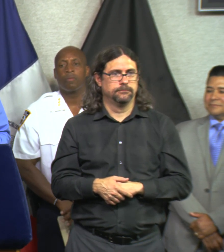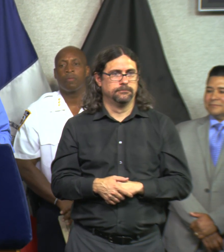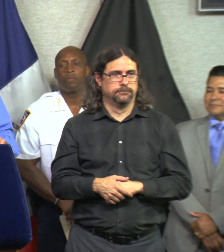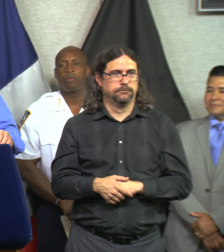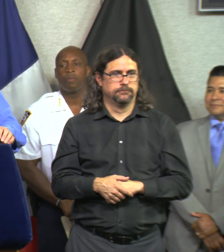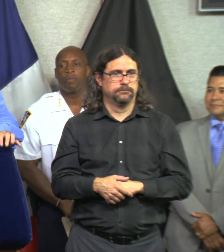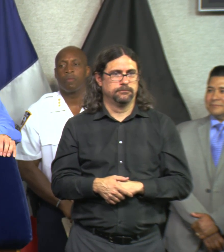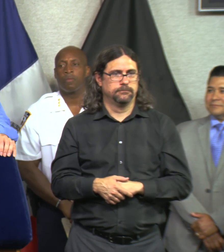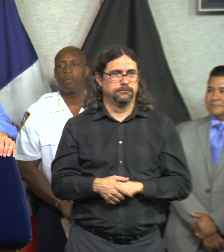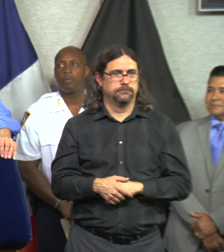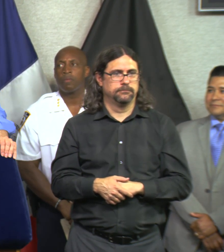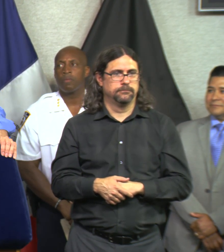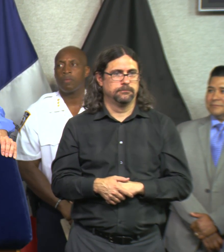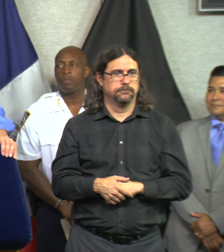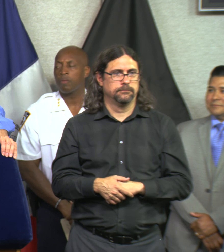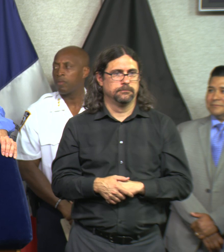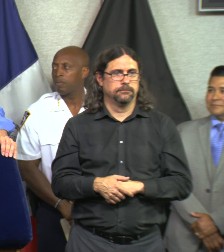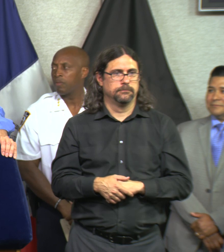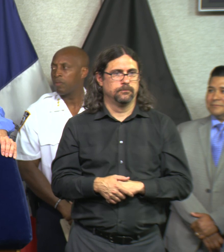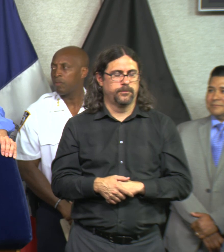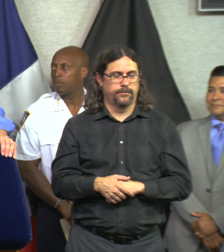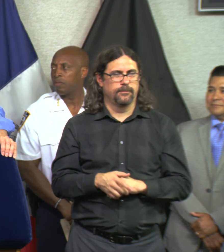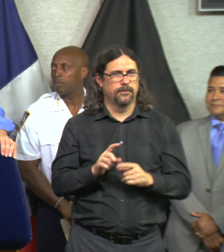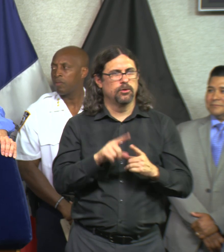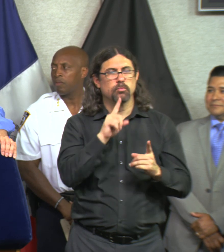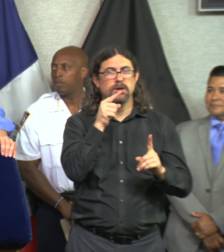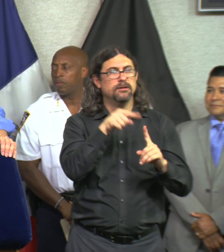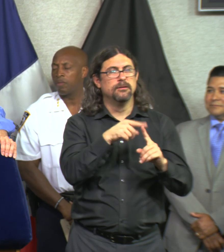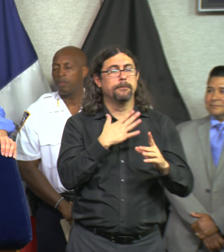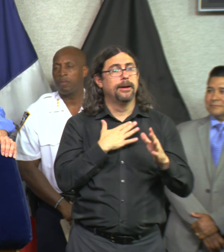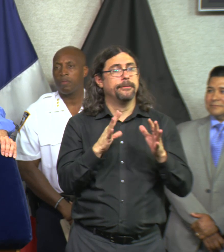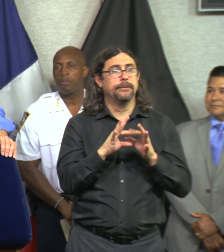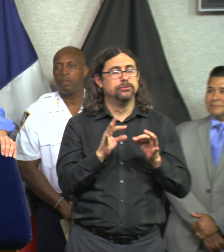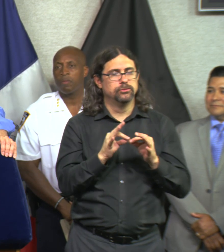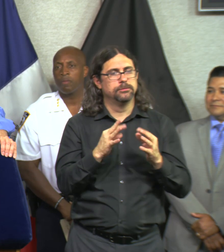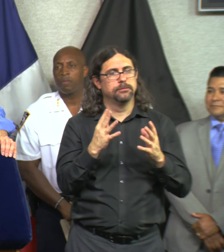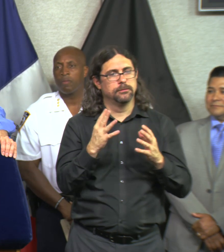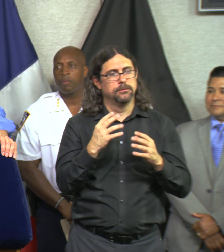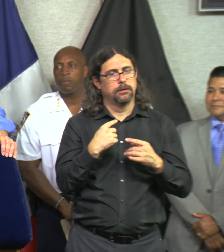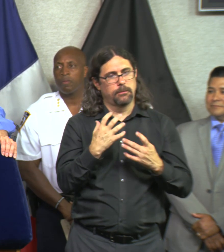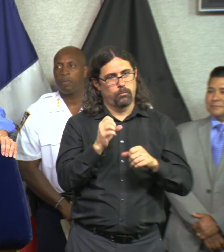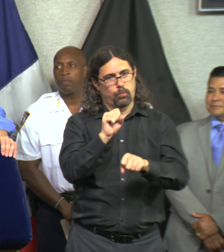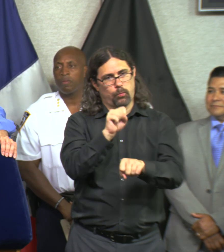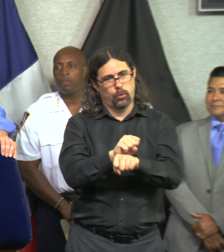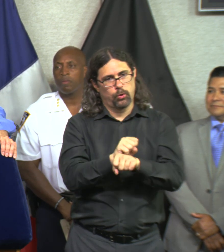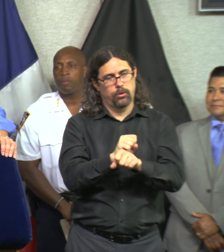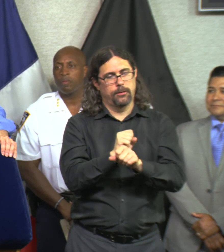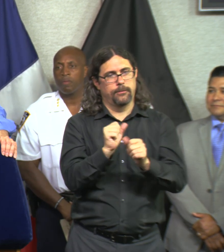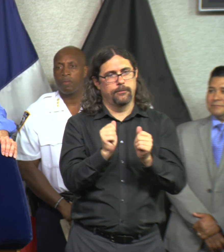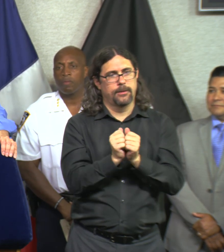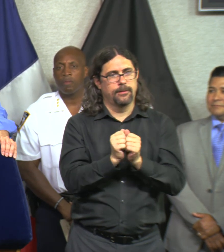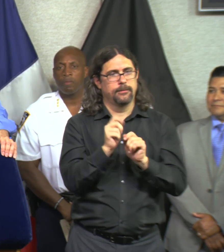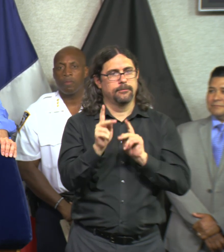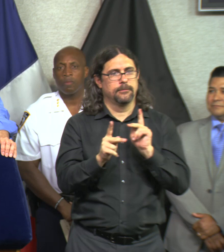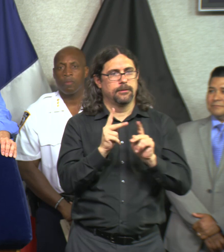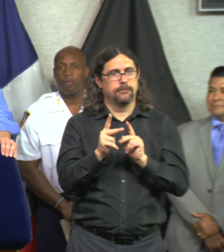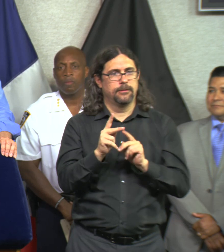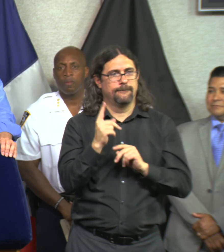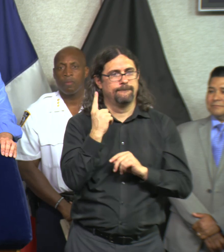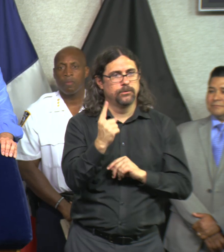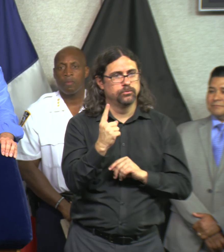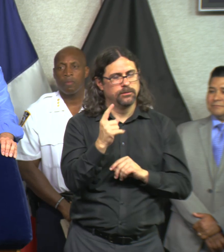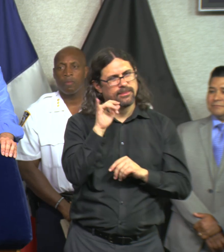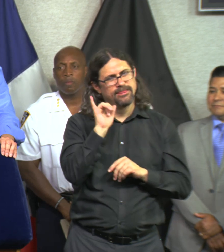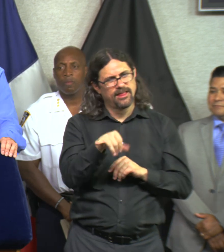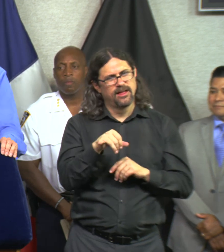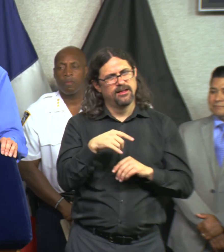last time I was able to get that message across in a very strong, coherent way. I want to build upon that, but that's regardless of who else is on